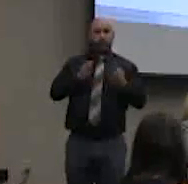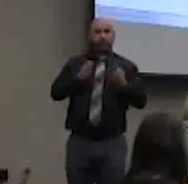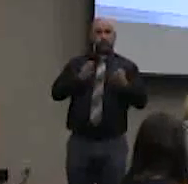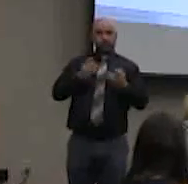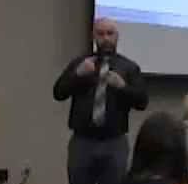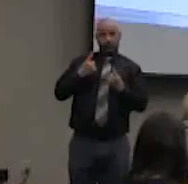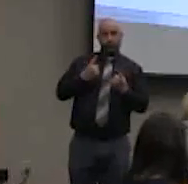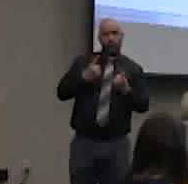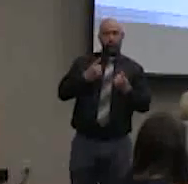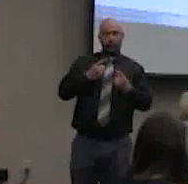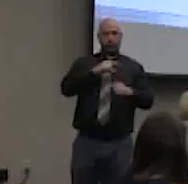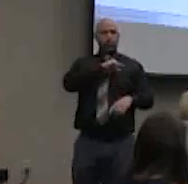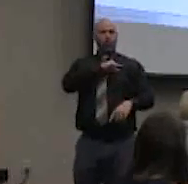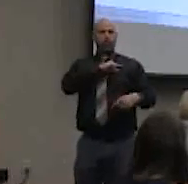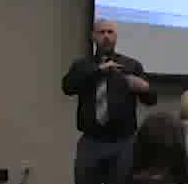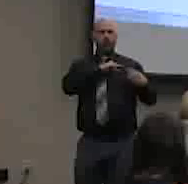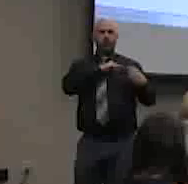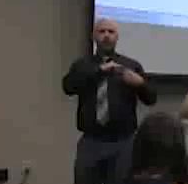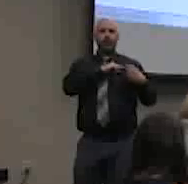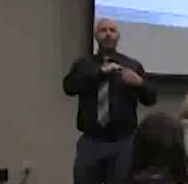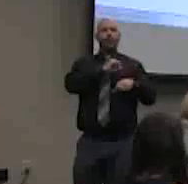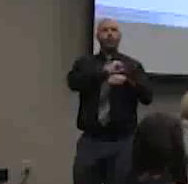as a collaborative to bring things like